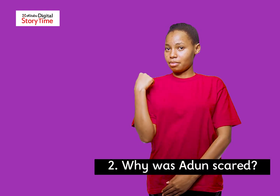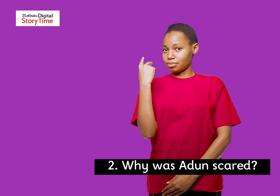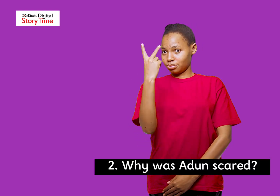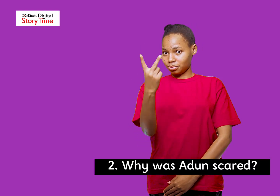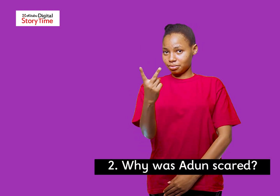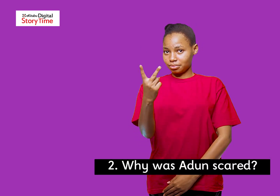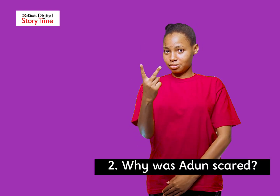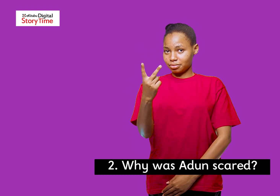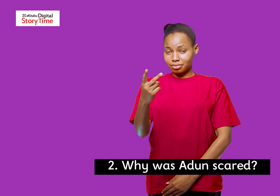Number 2.